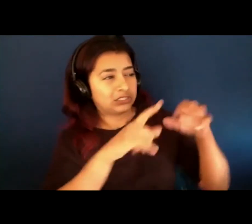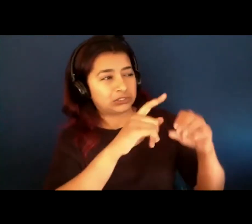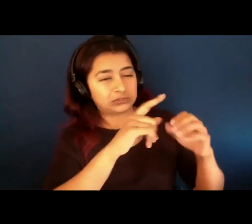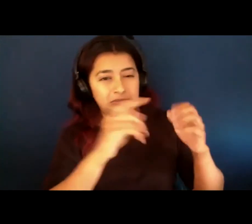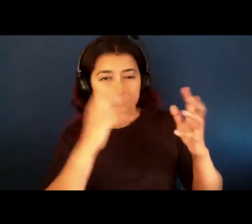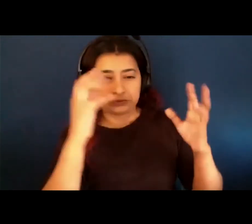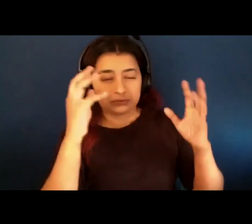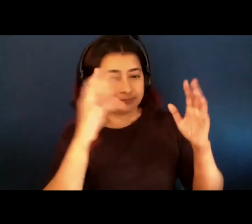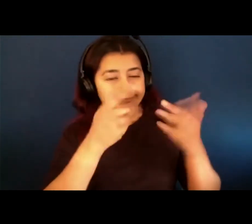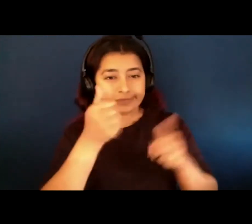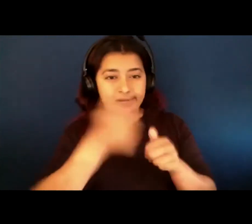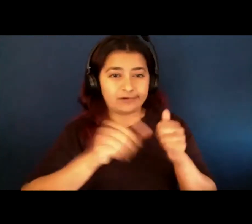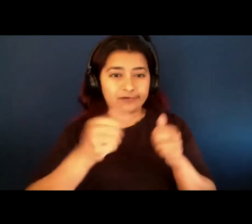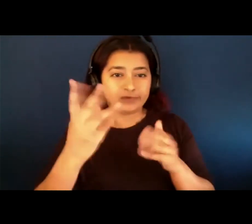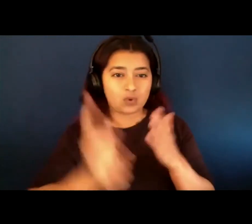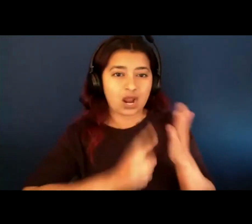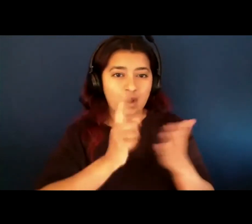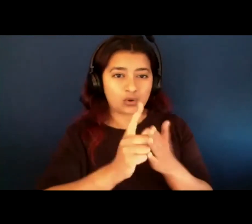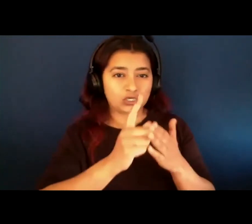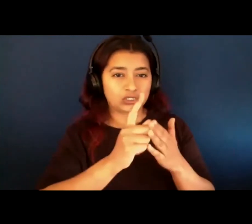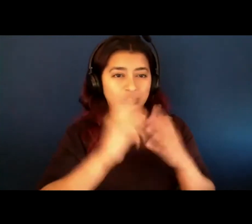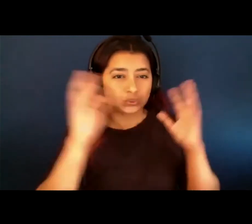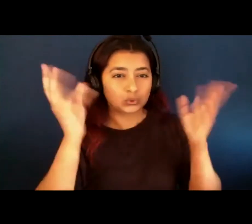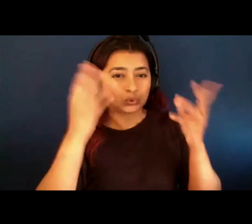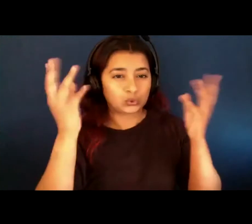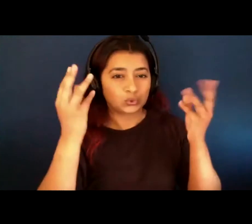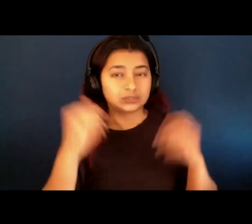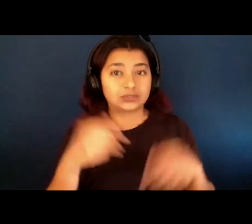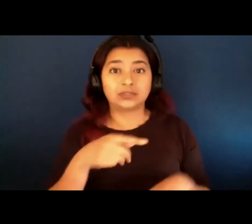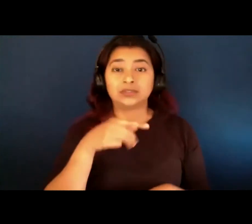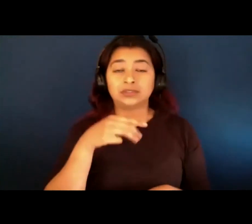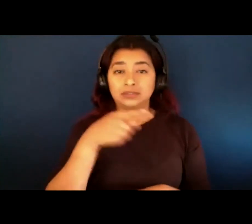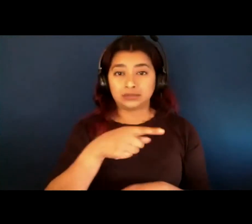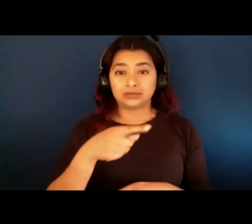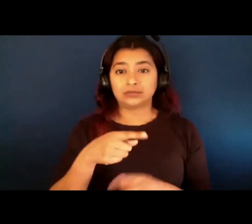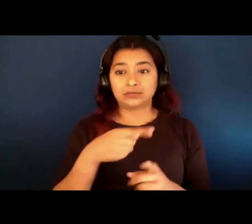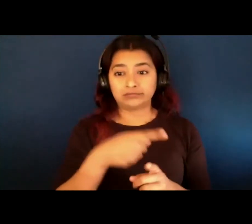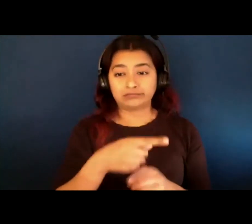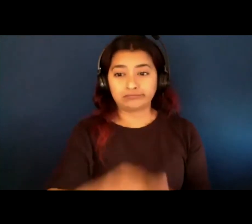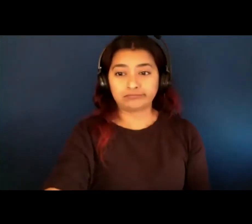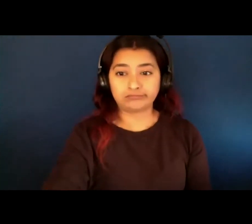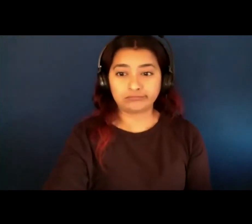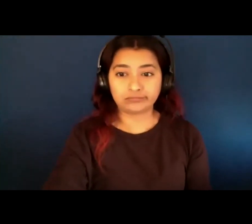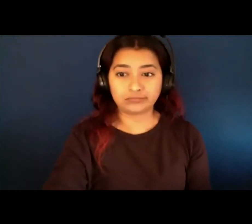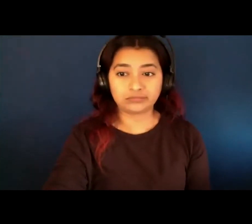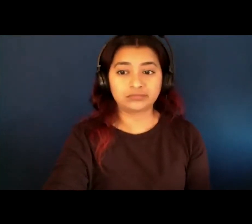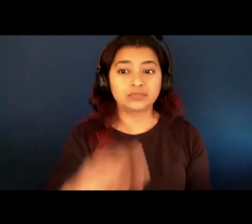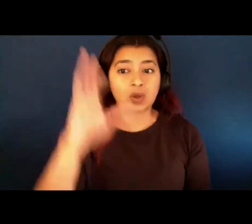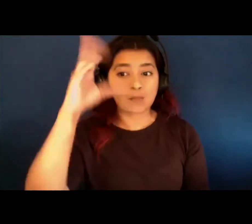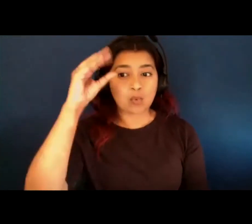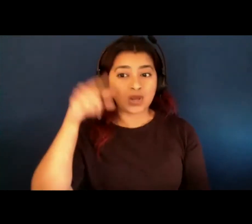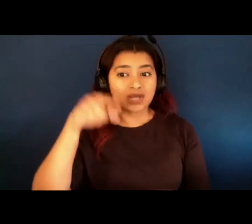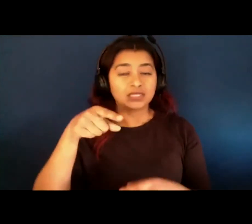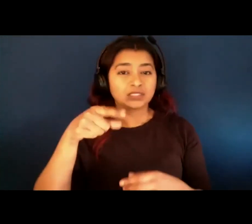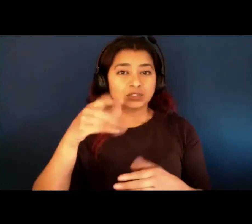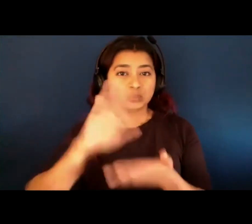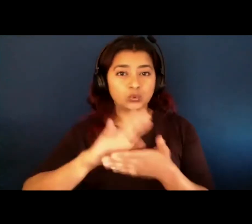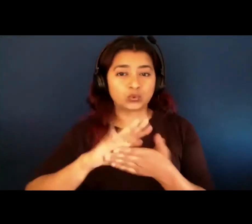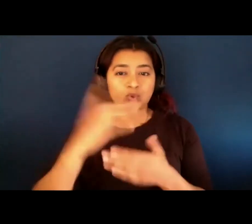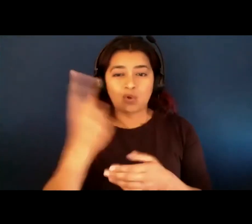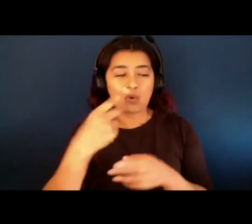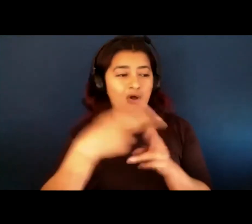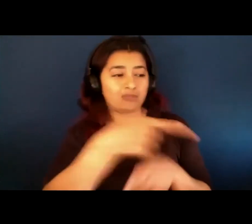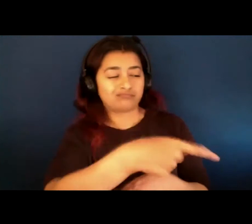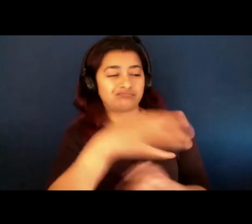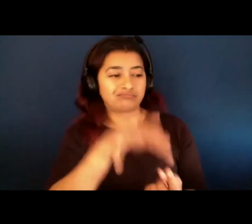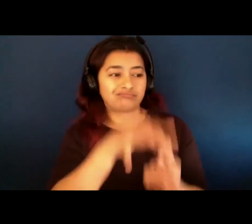couple hours. For a time, she was a passerine radio station. The boys at school had always called her special. The girls